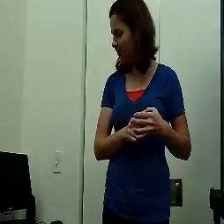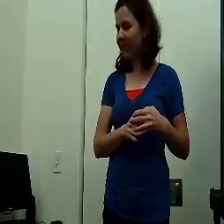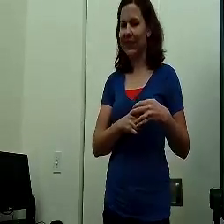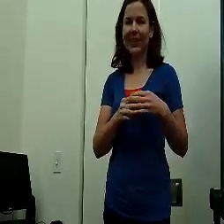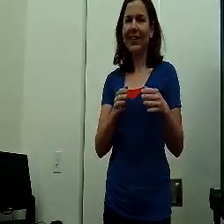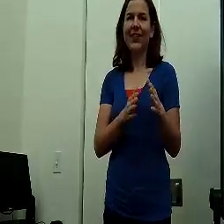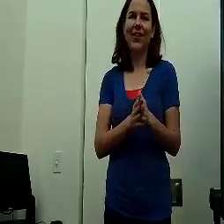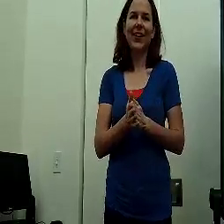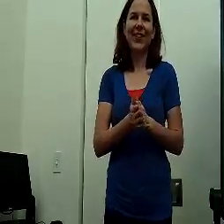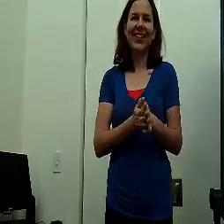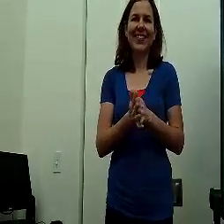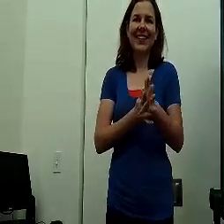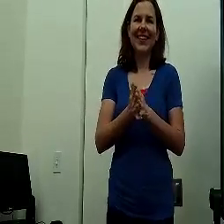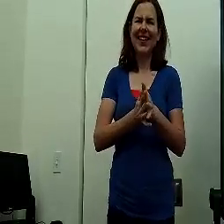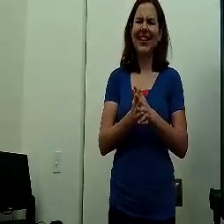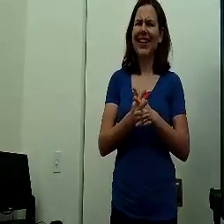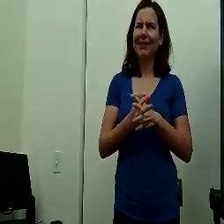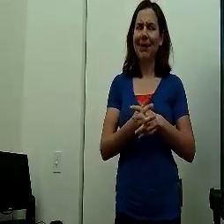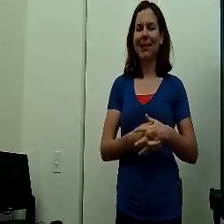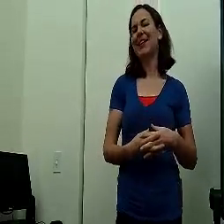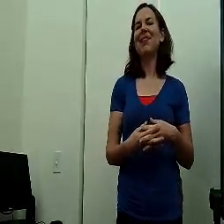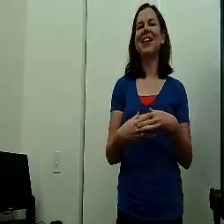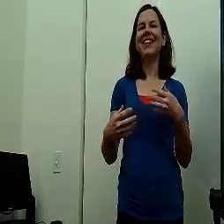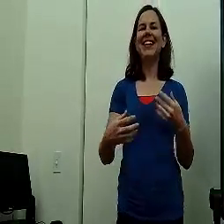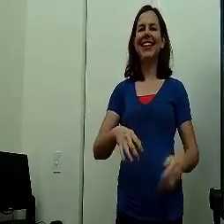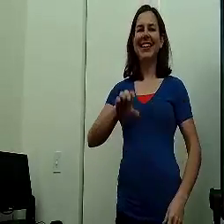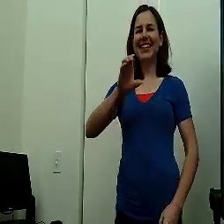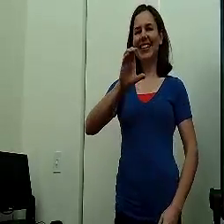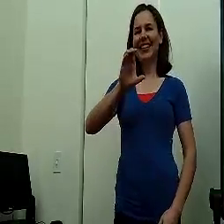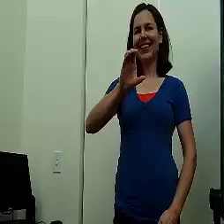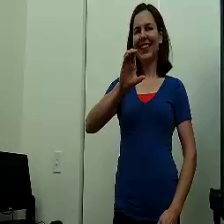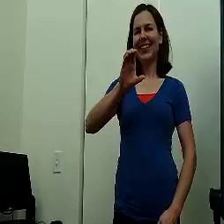Rose. Let's see if you know this one. I think it might be something you eat.